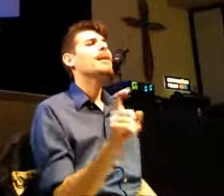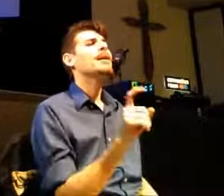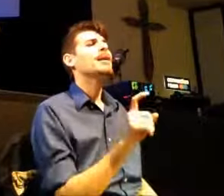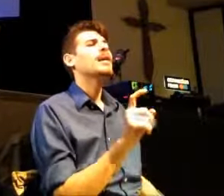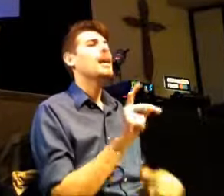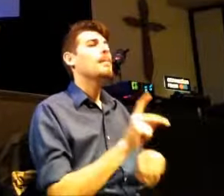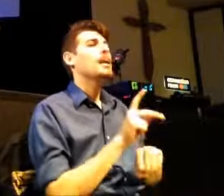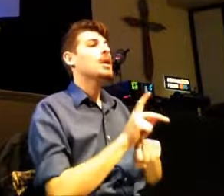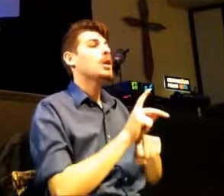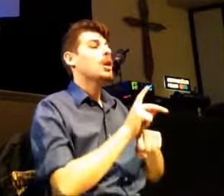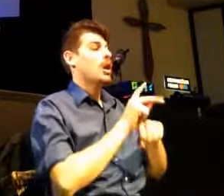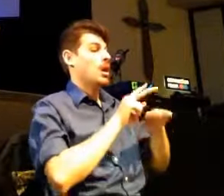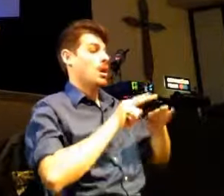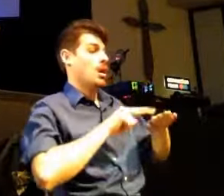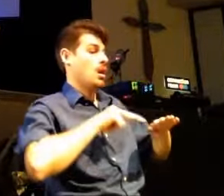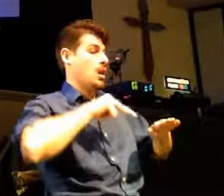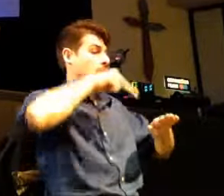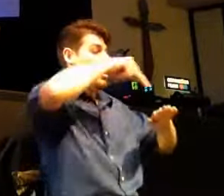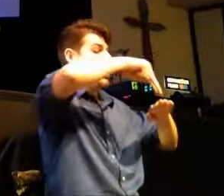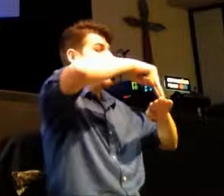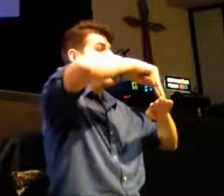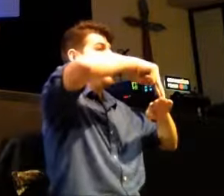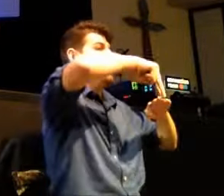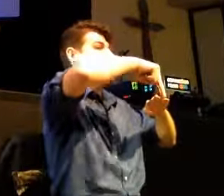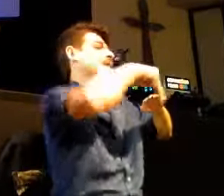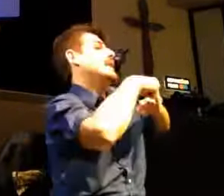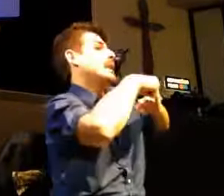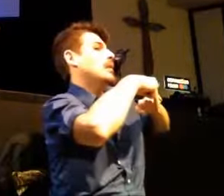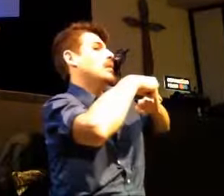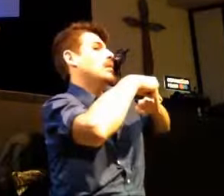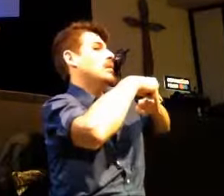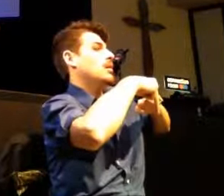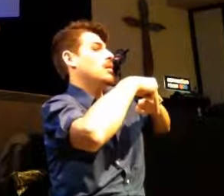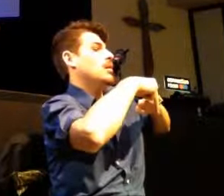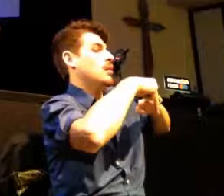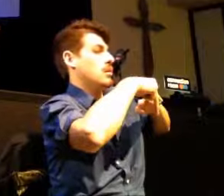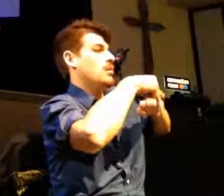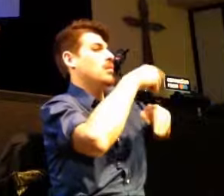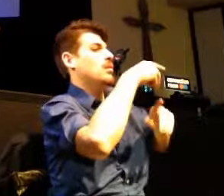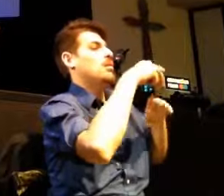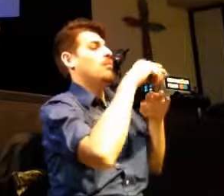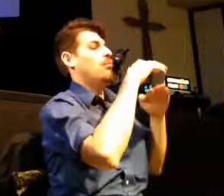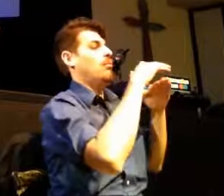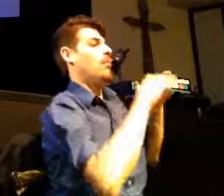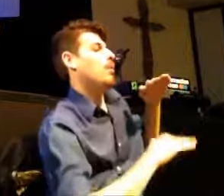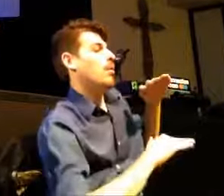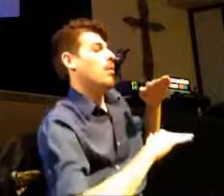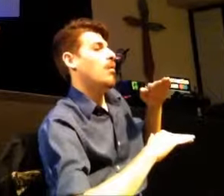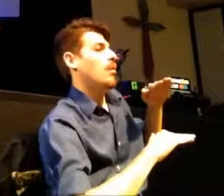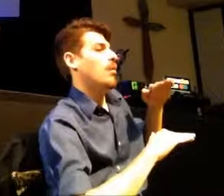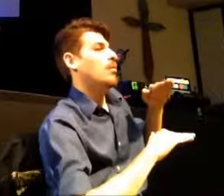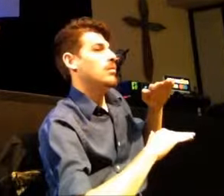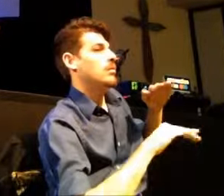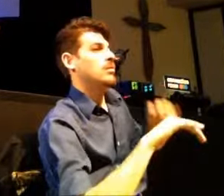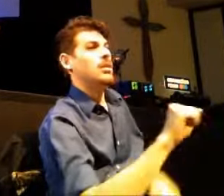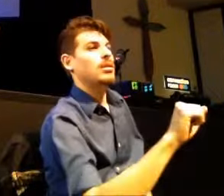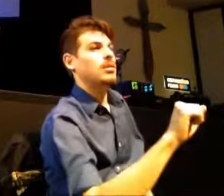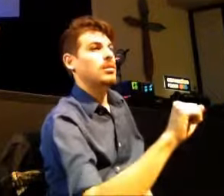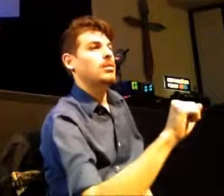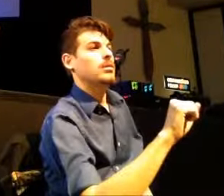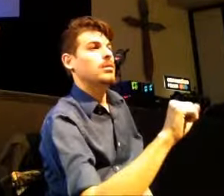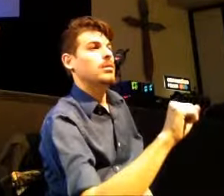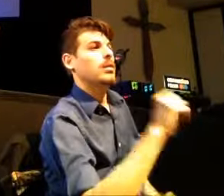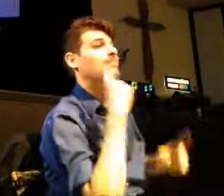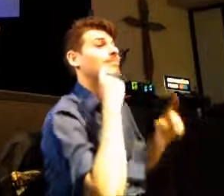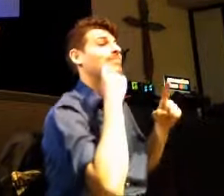he sinks, right? And the beauty of that is both that in his failure in that moment, he gets